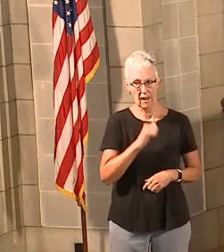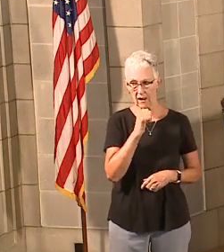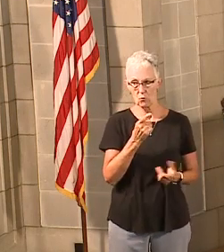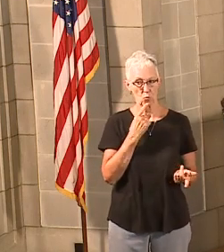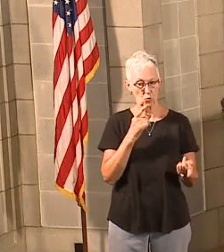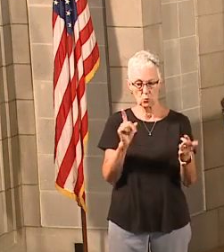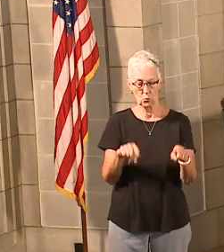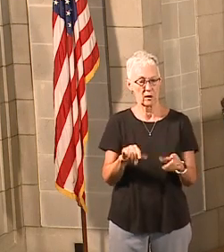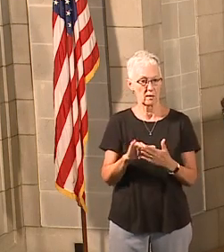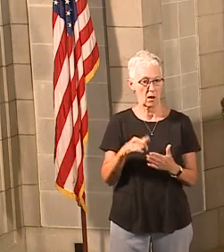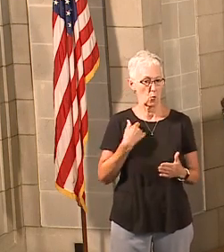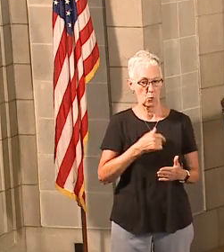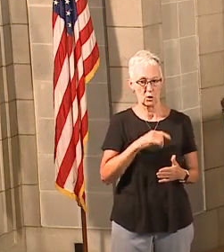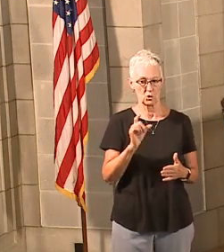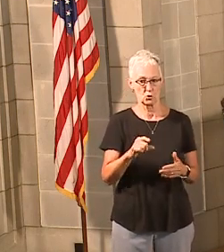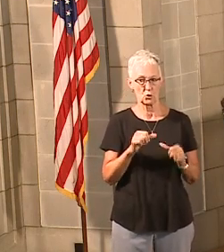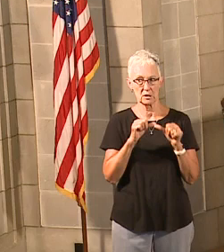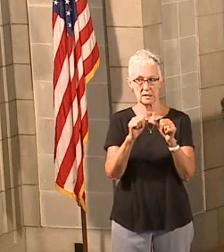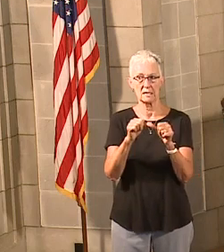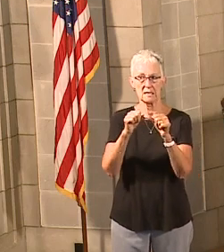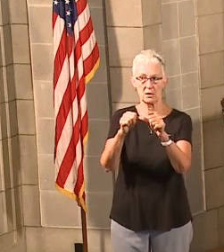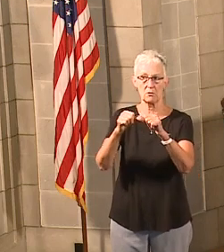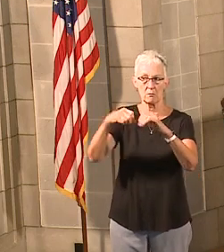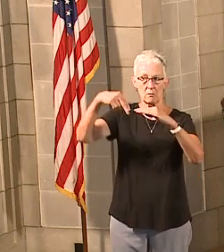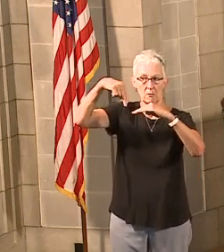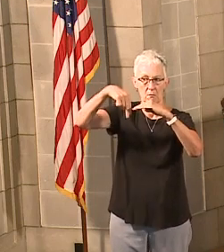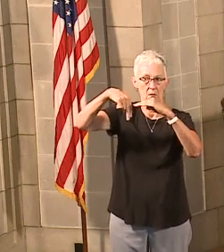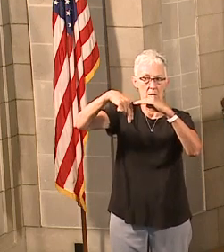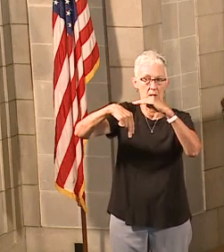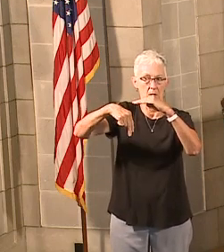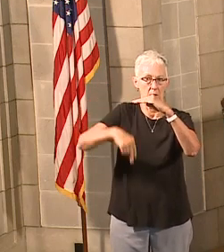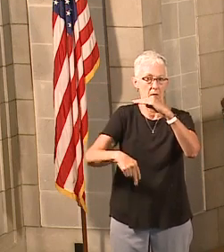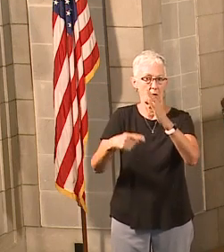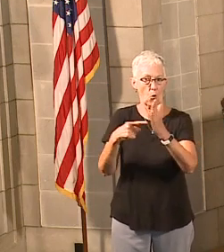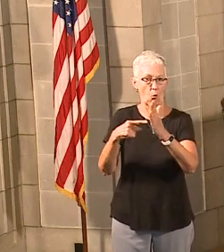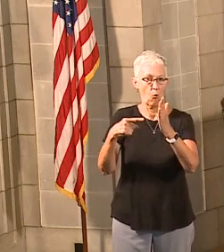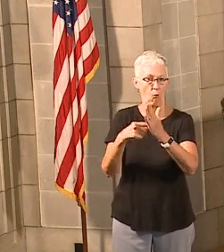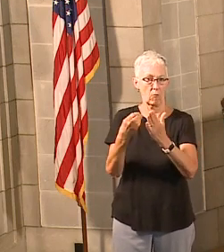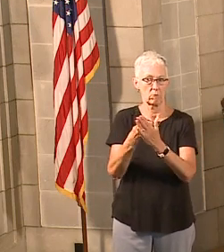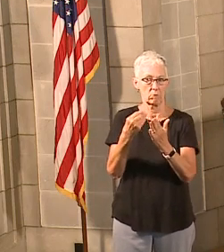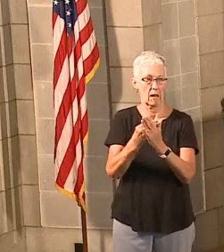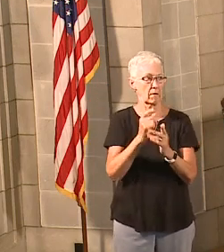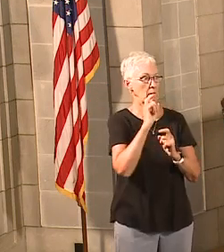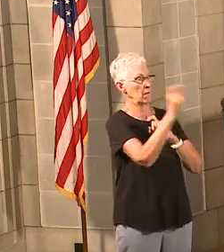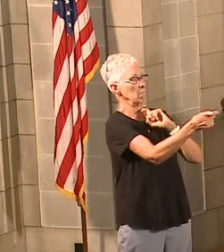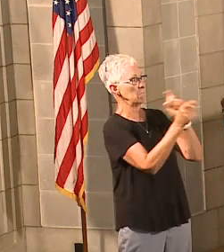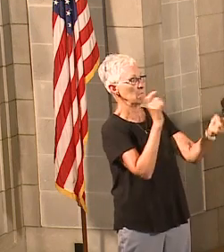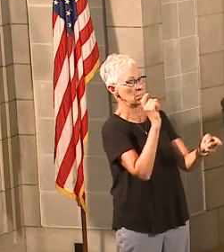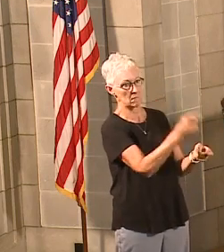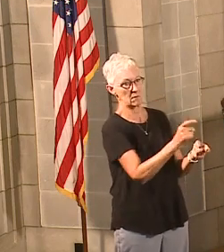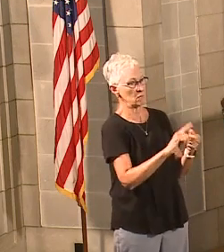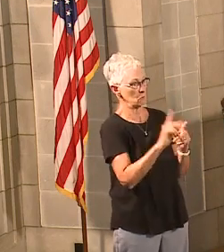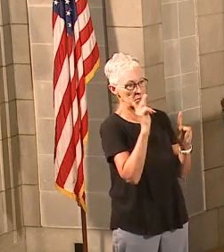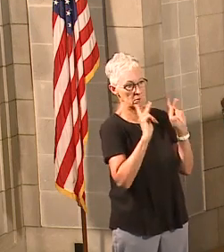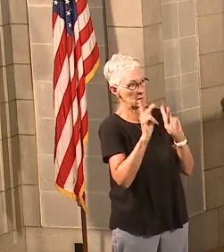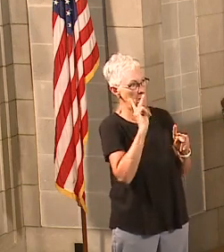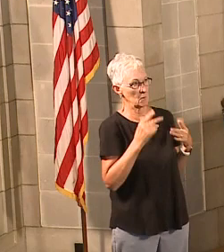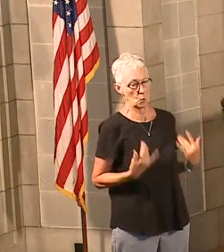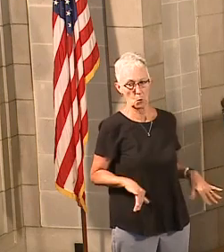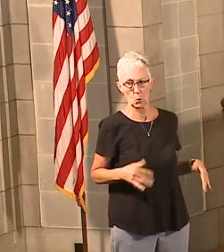children, grandchildren, great-grandchildren. So, here in the state of Nebraska, we have been